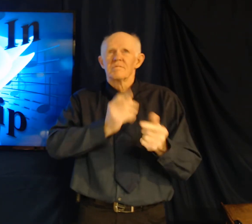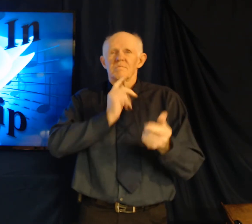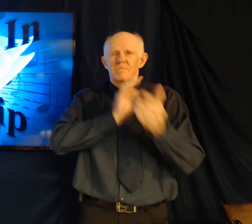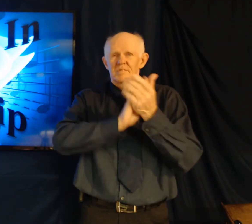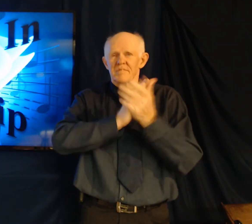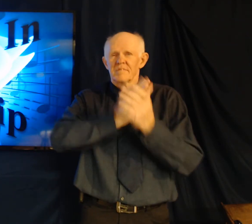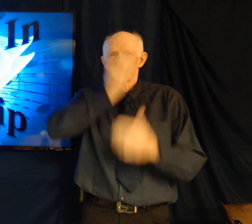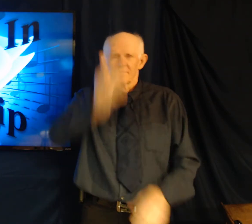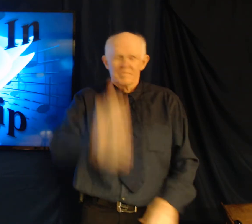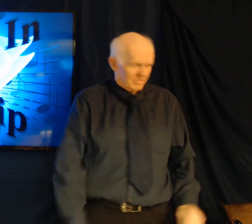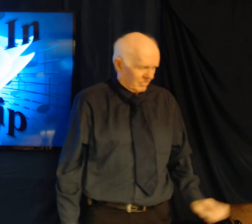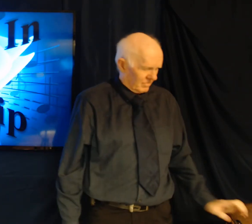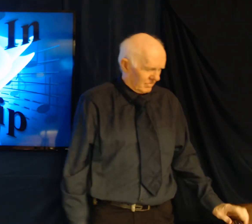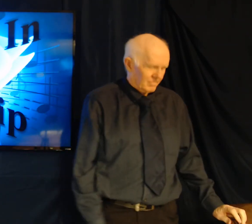Let's join in praises to him.